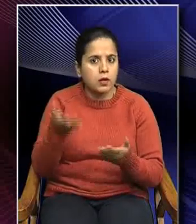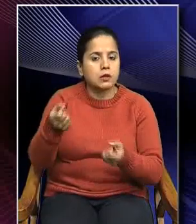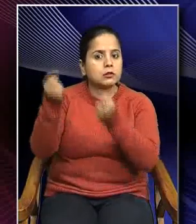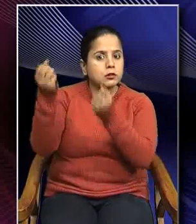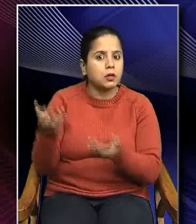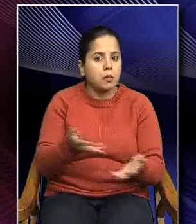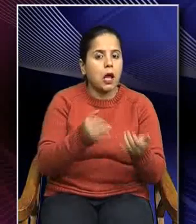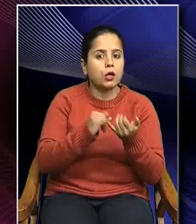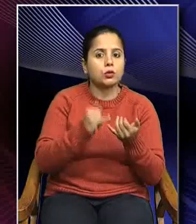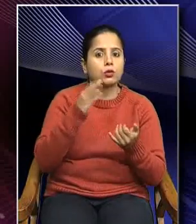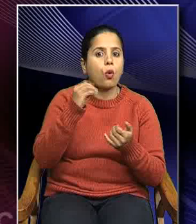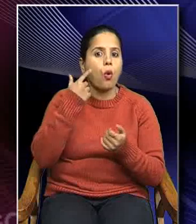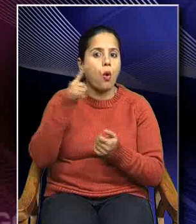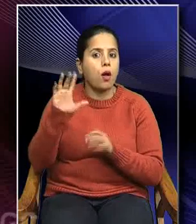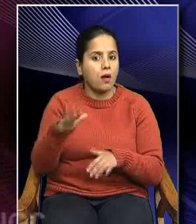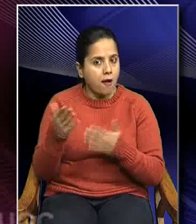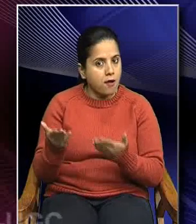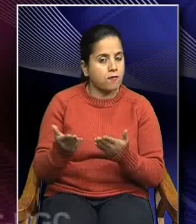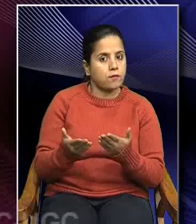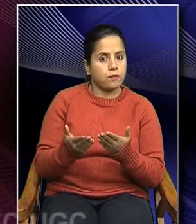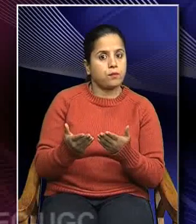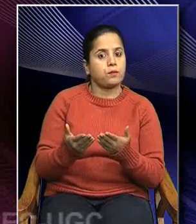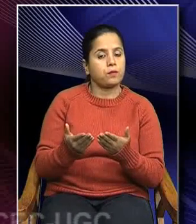the soil, and then